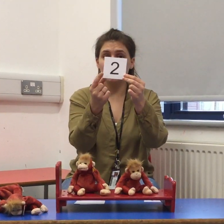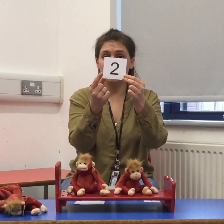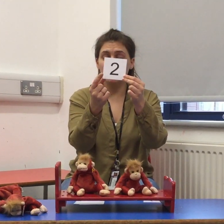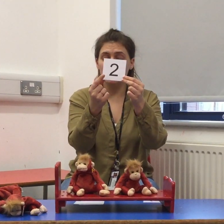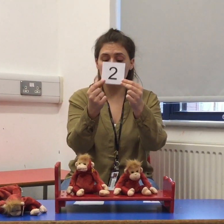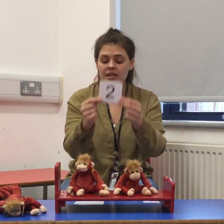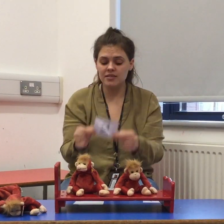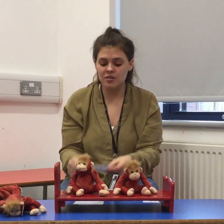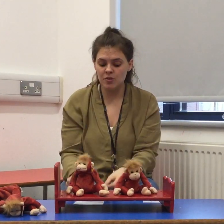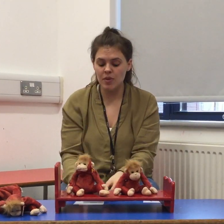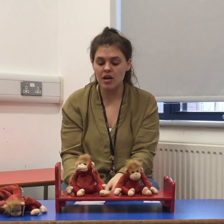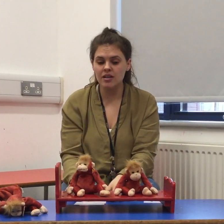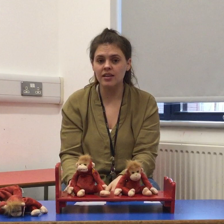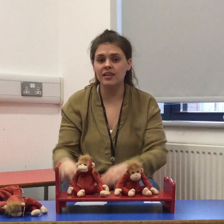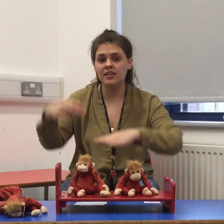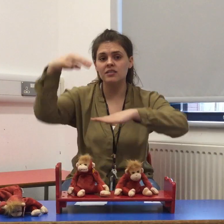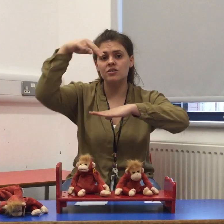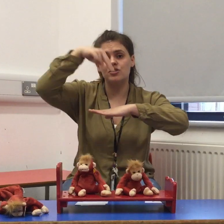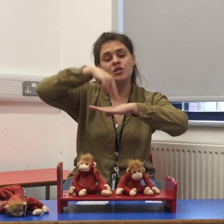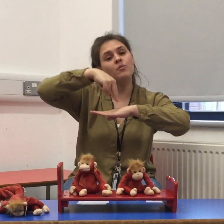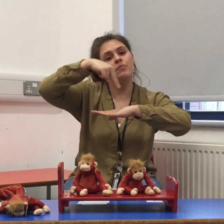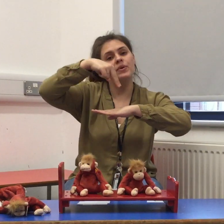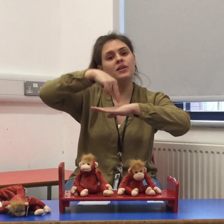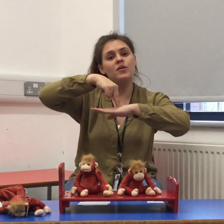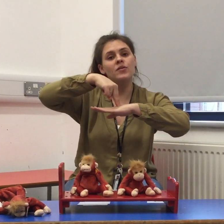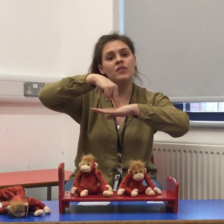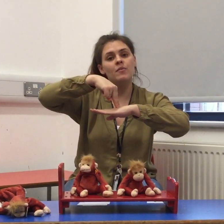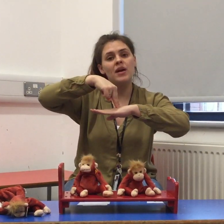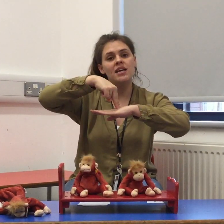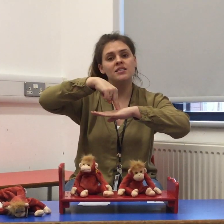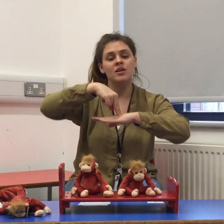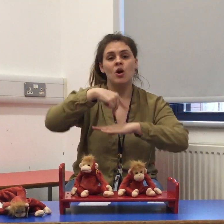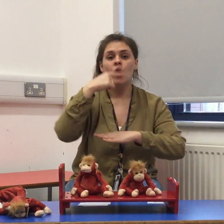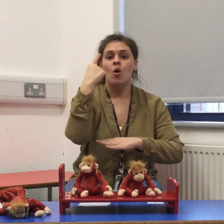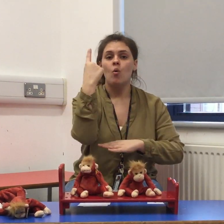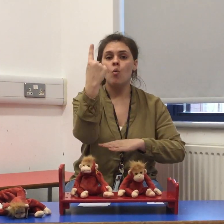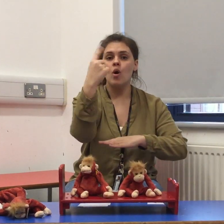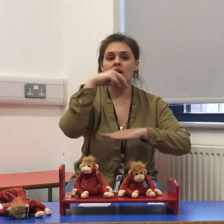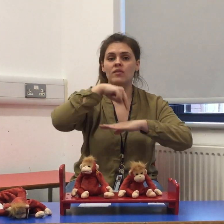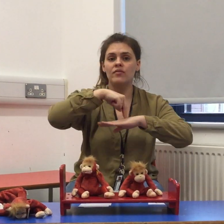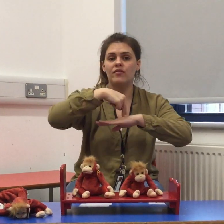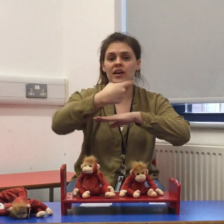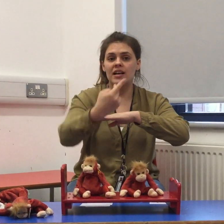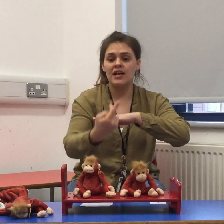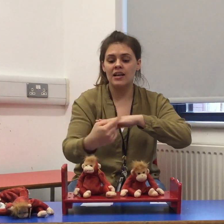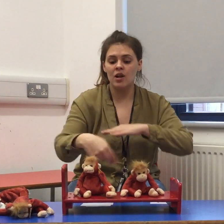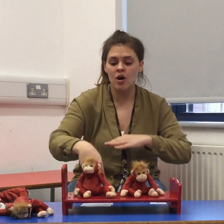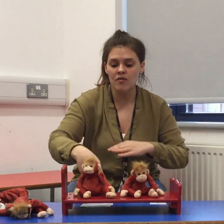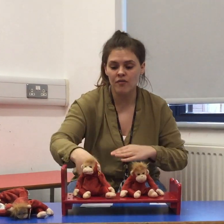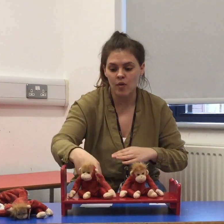2 little monkeys jumping on the bed. 1 fell off